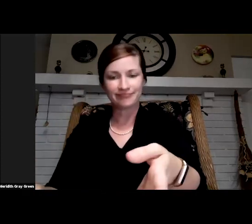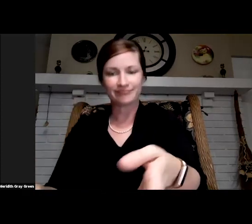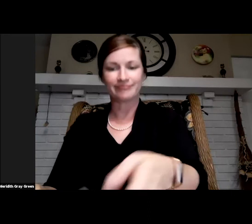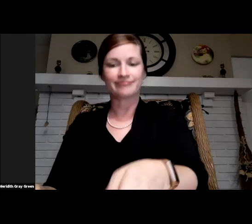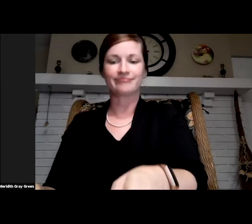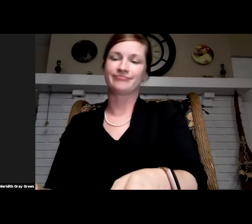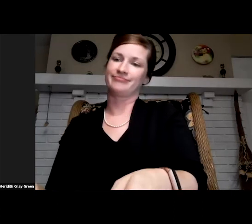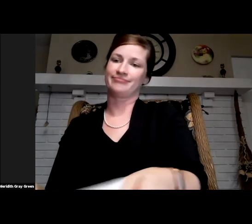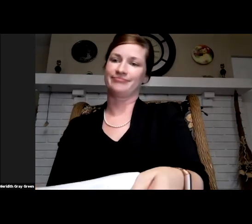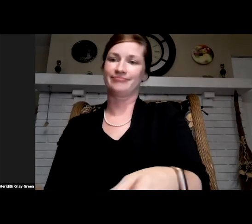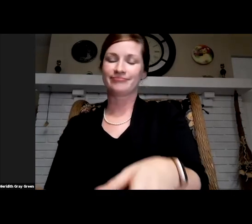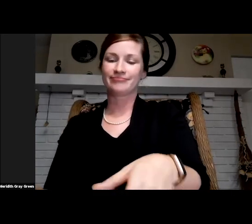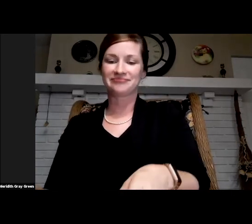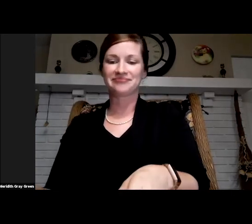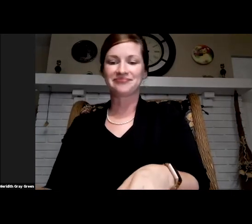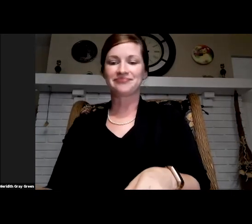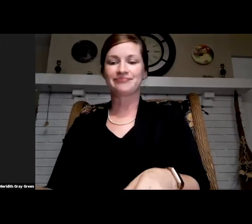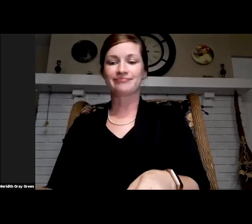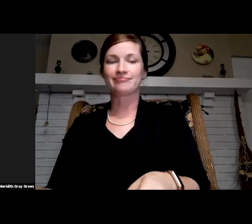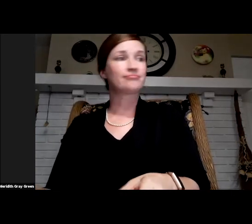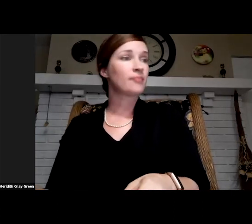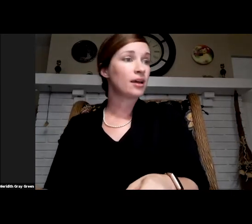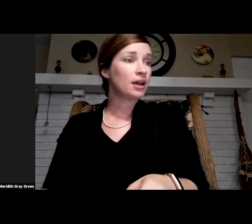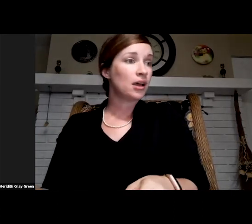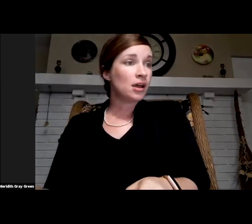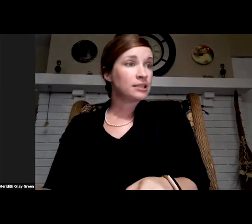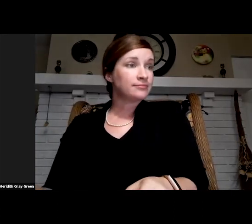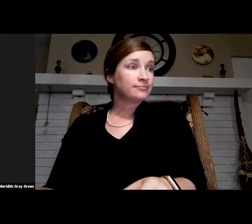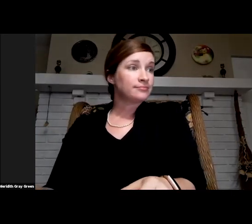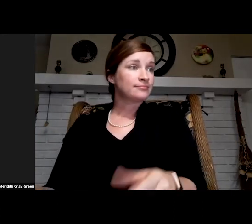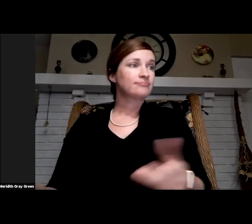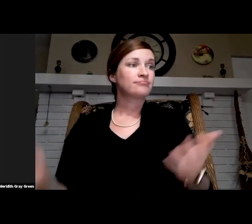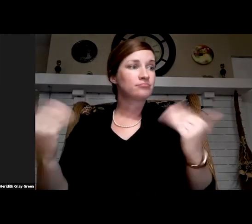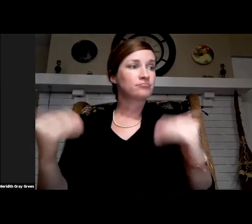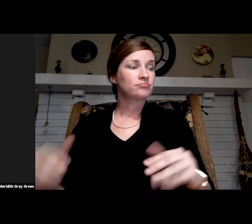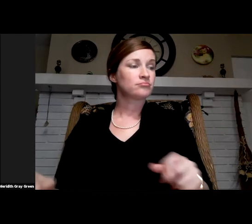Storytellers are always highly respected within the community.